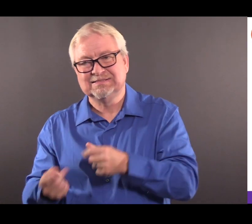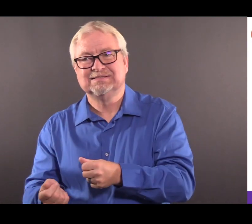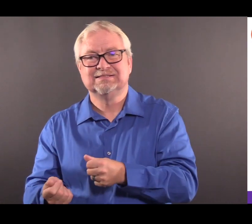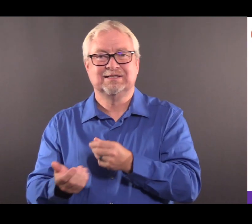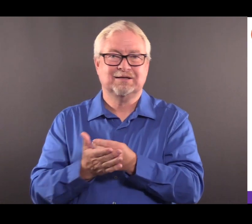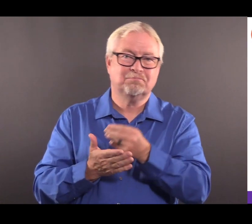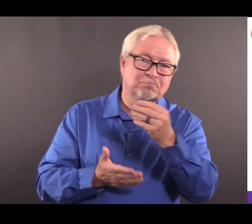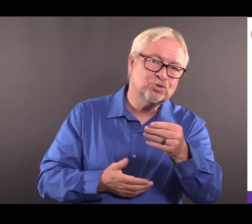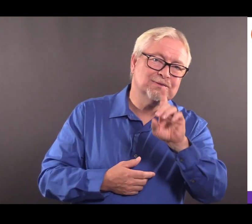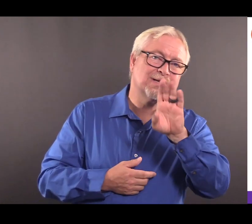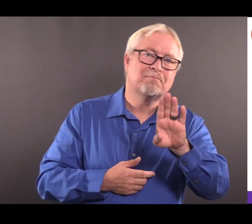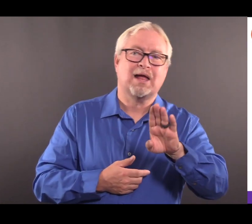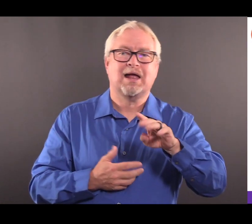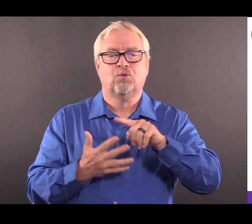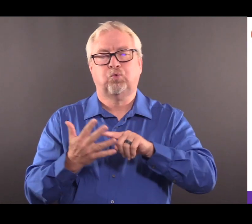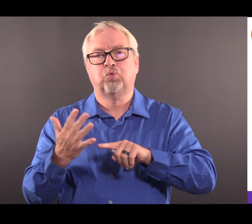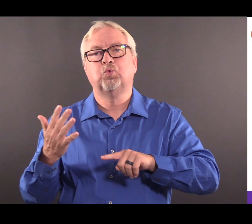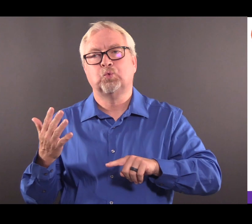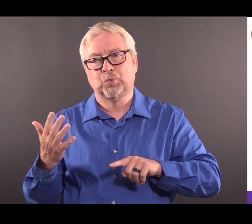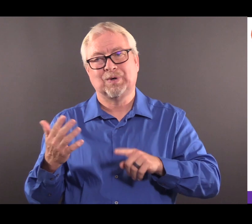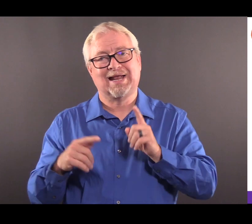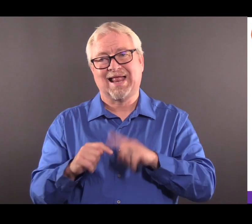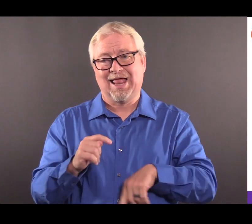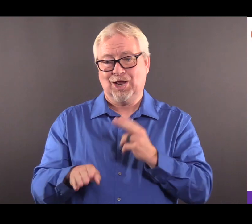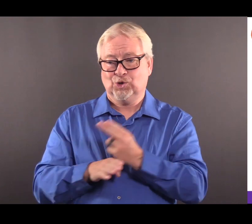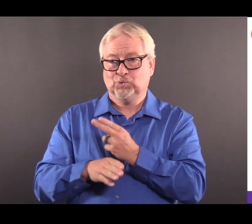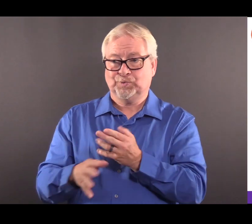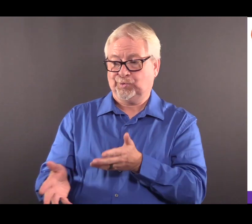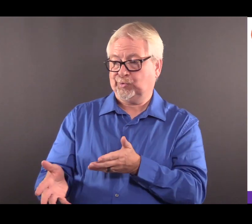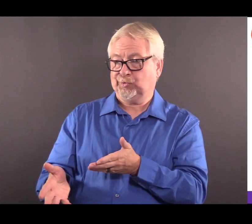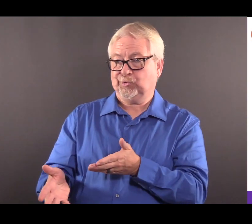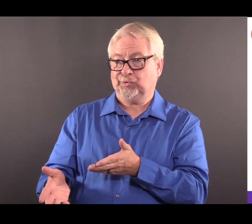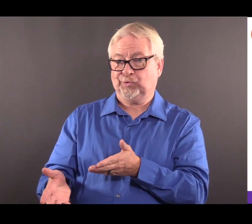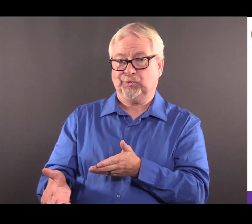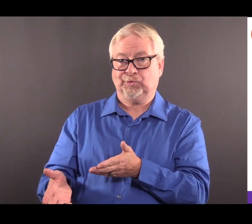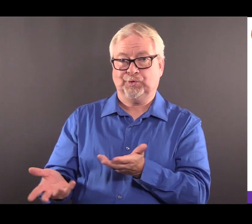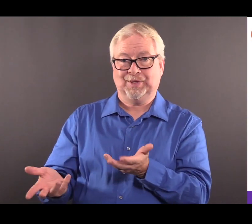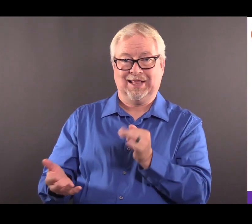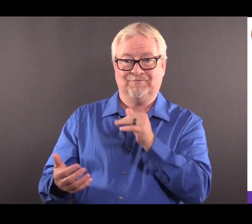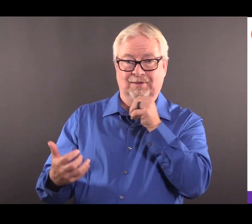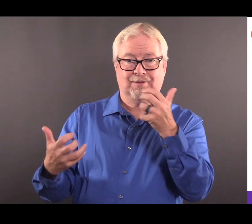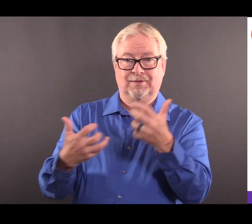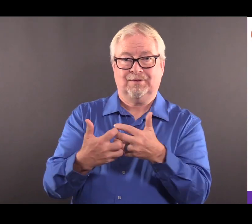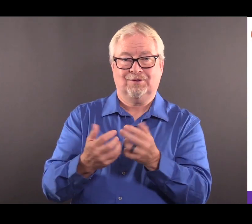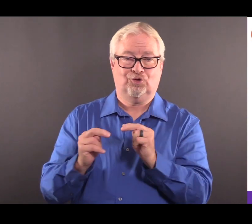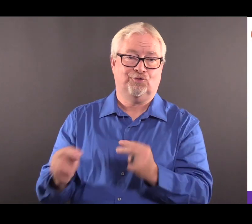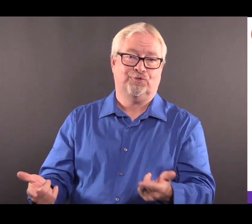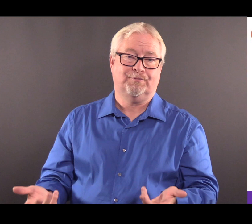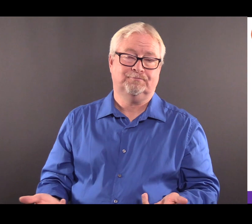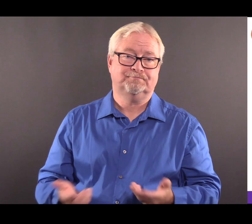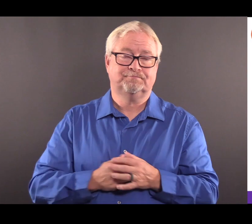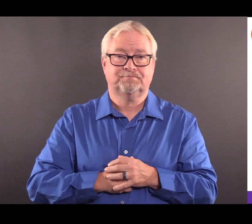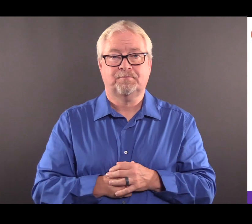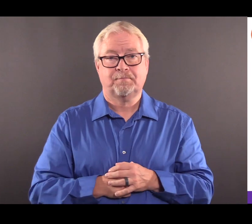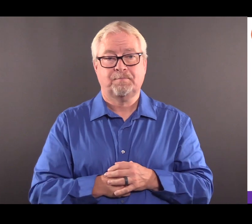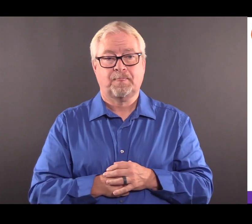and money to purchase a database that is virtually unusable for its intended